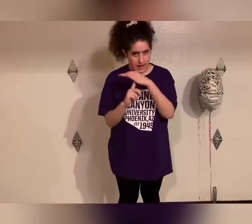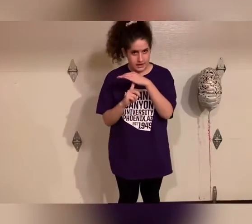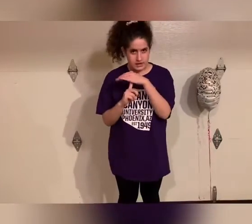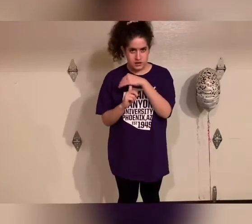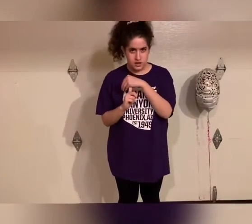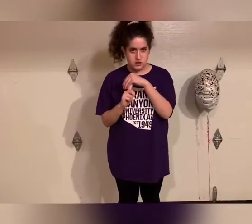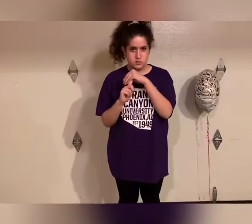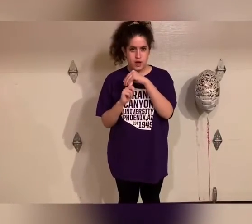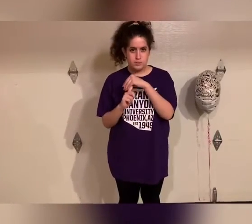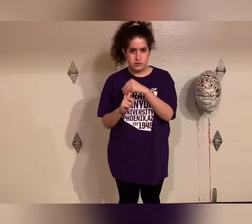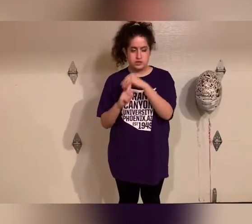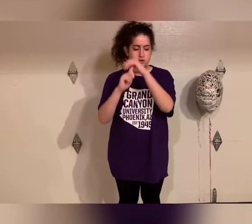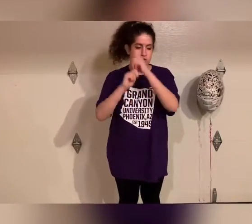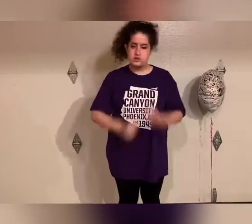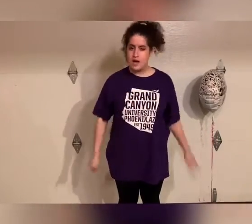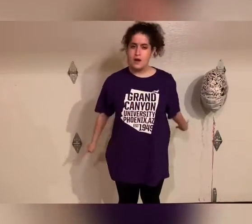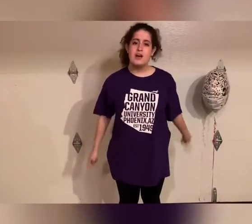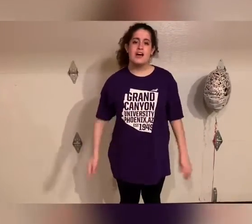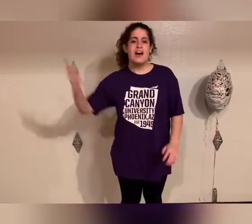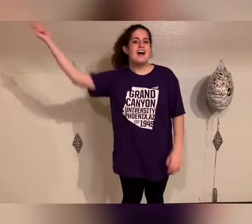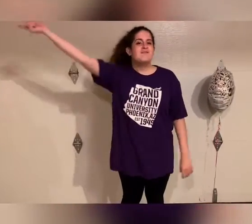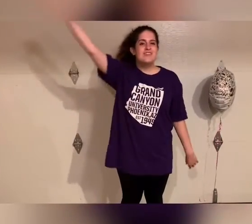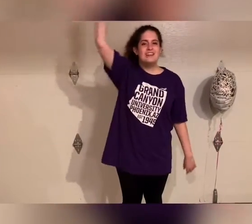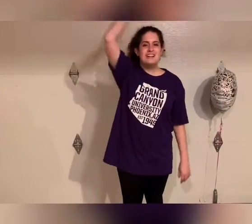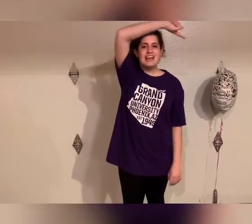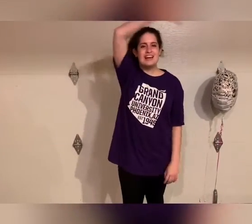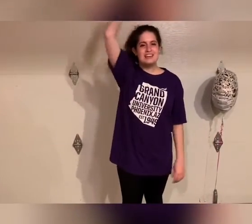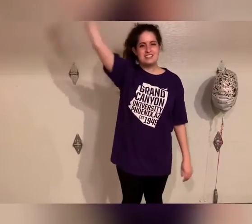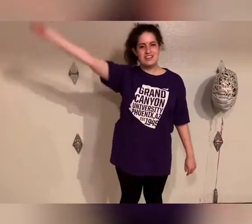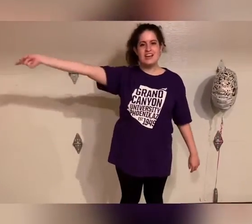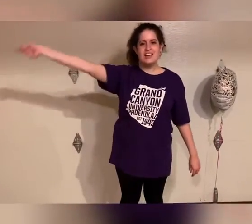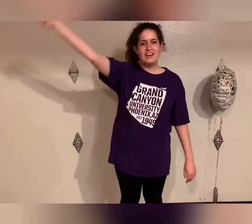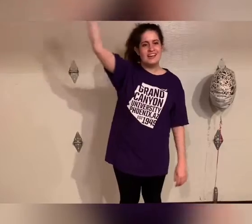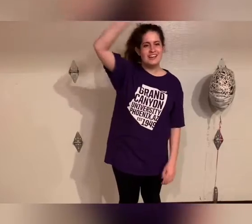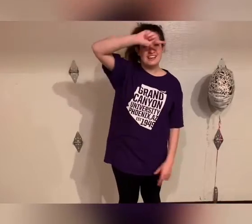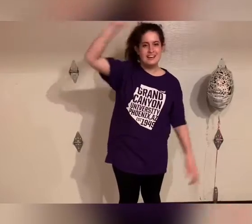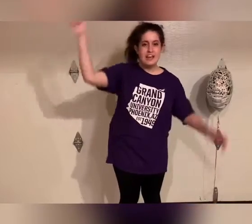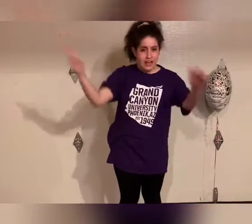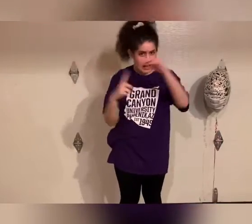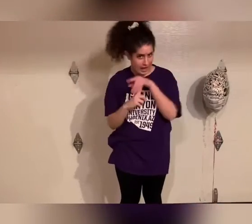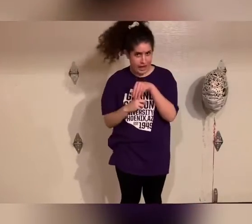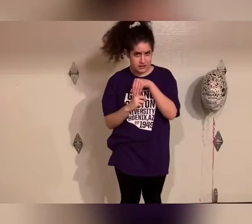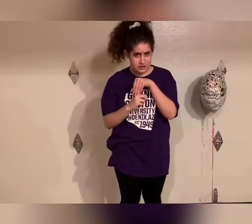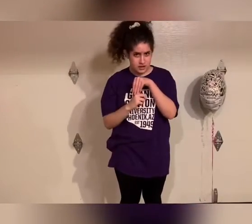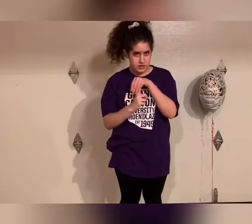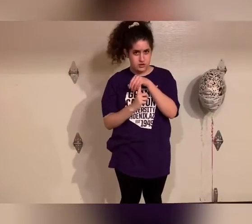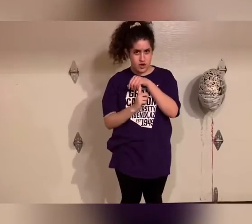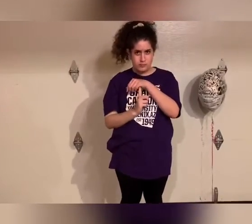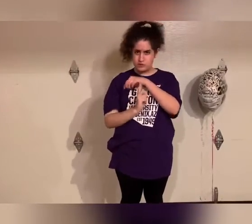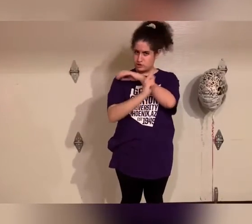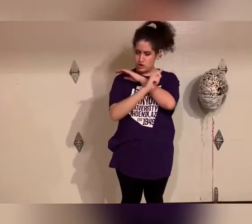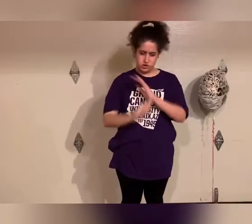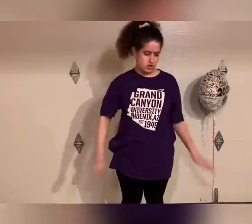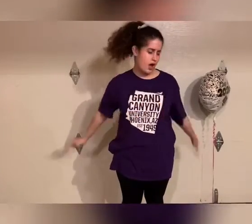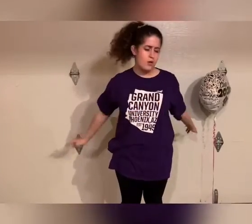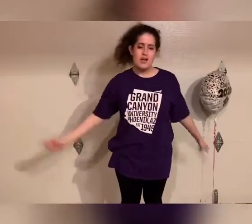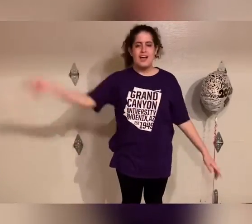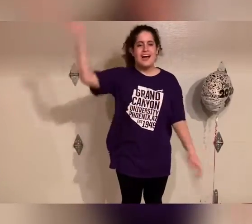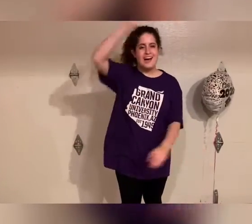Hide it under a bushel, no. I'm gonna let it shine. Hide it under a bushel, no. I'm